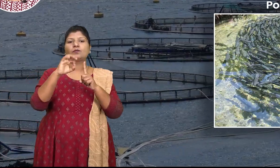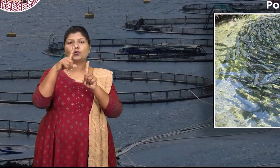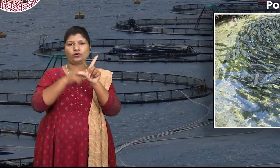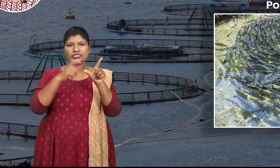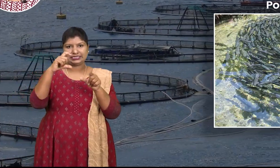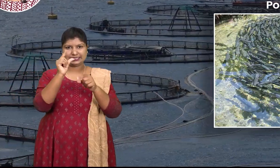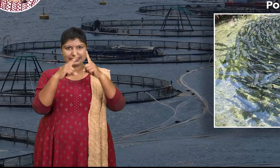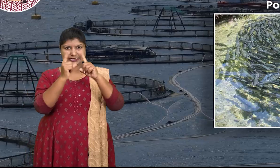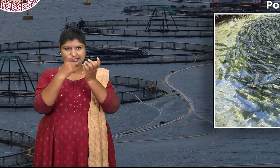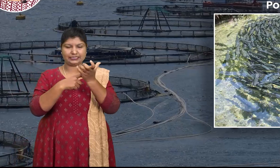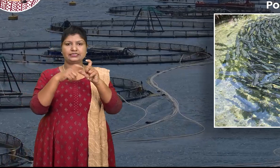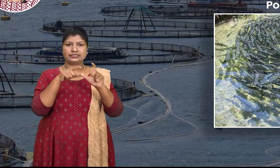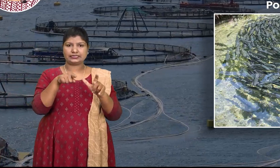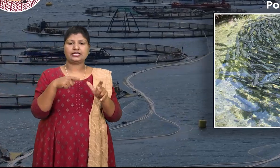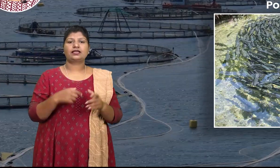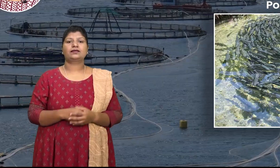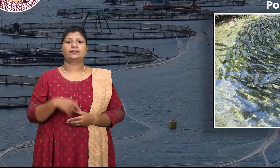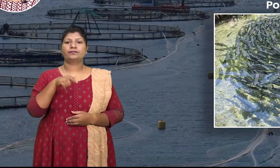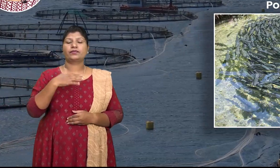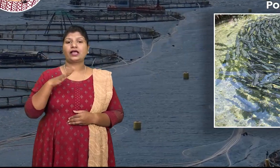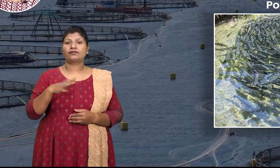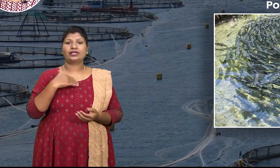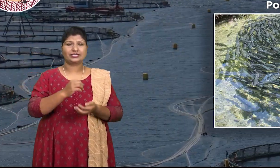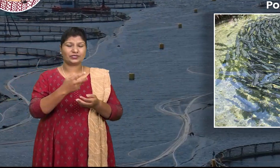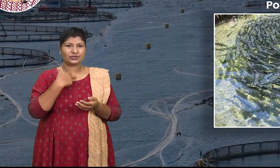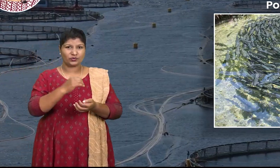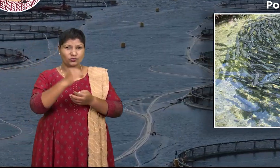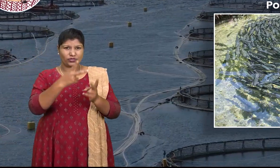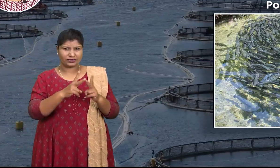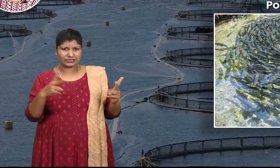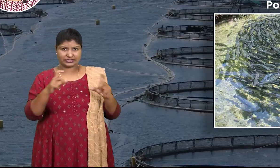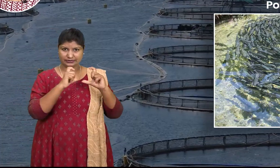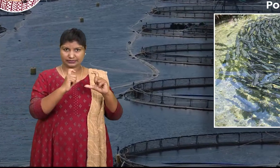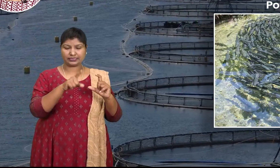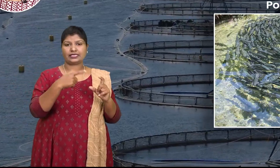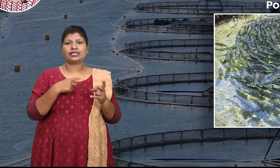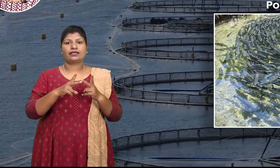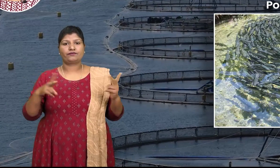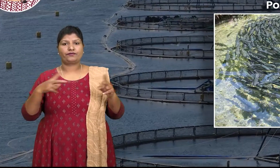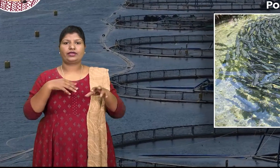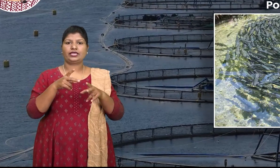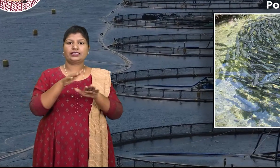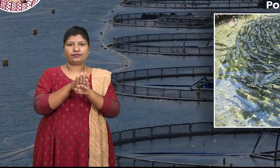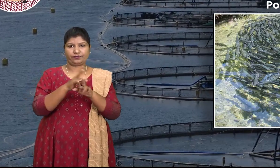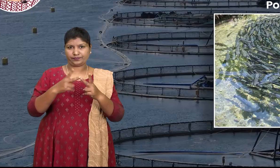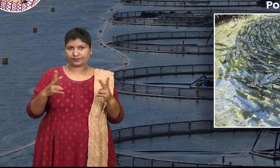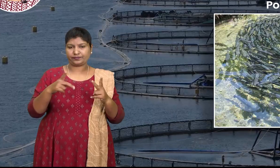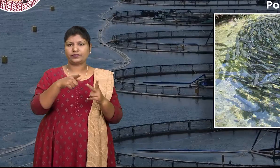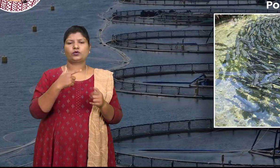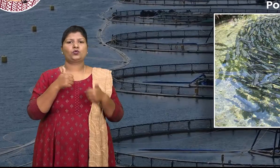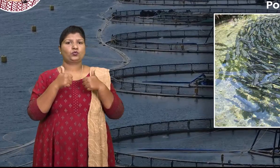Polyculture enables the rearing of different species of compatible